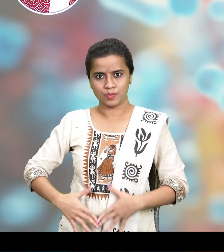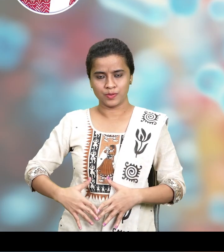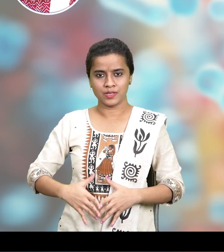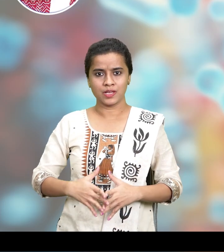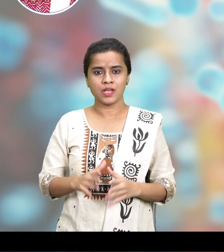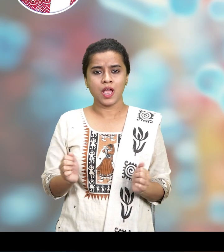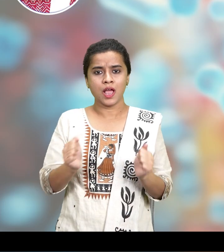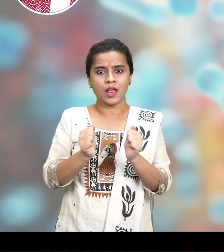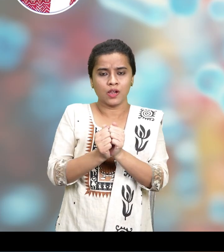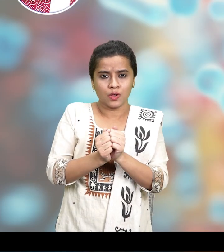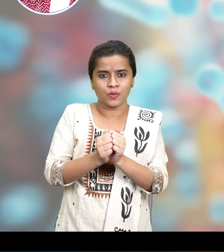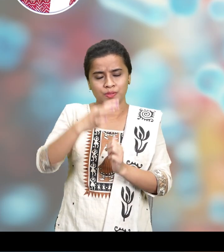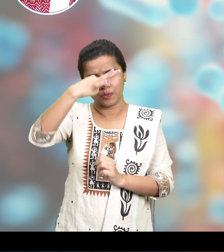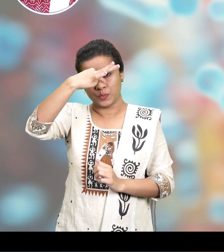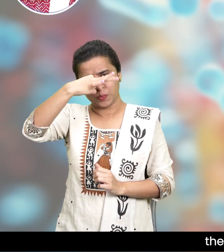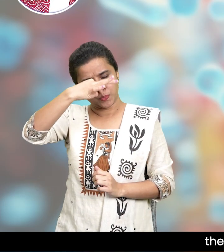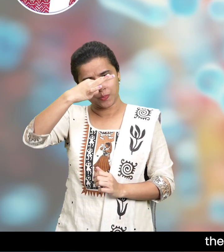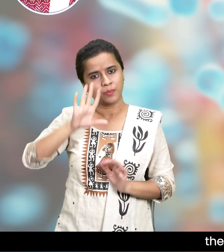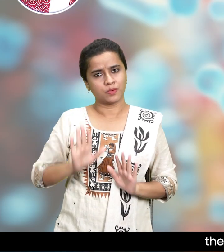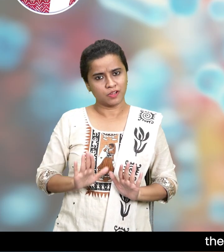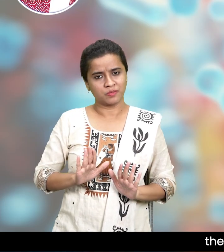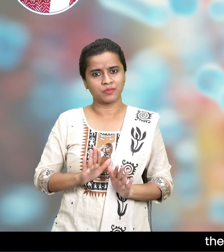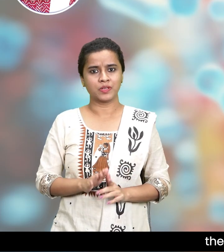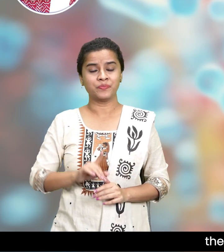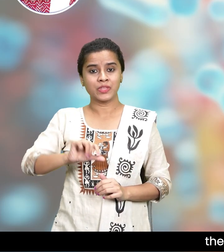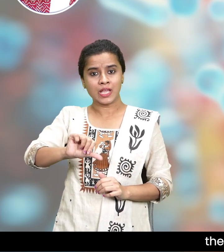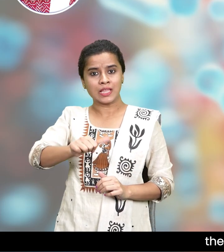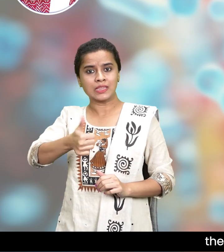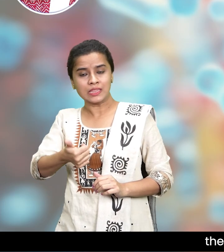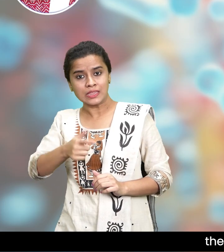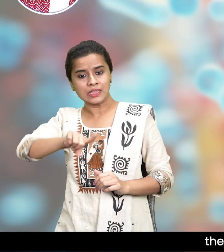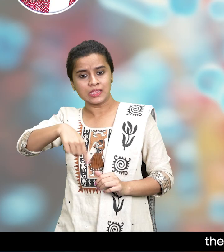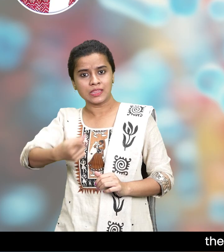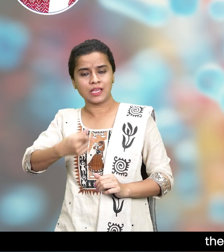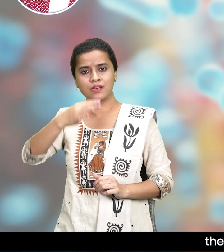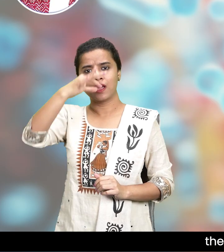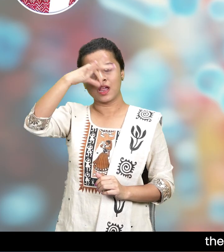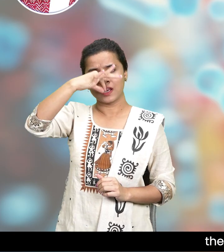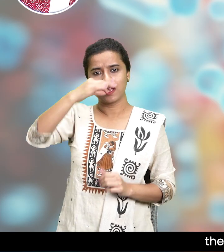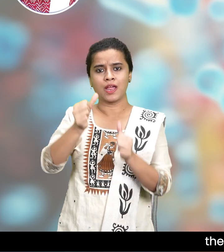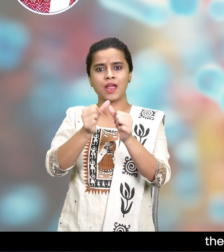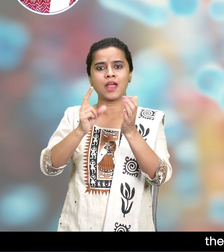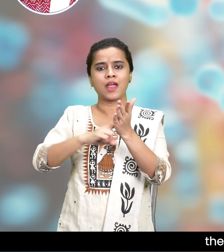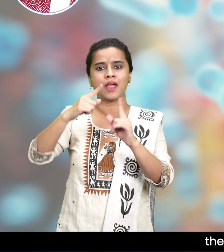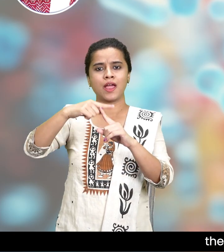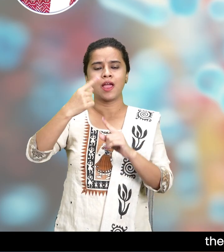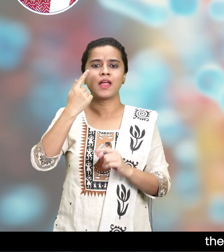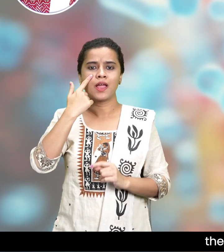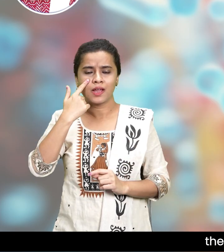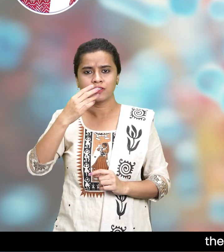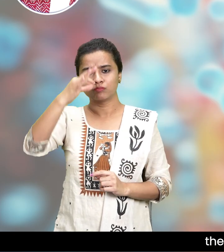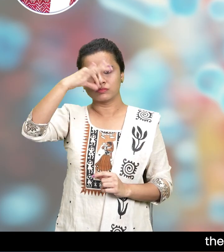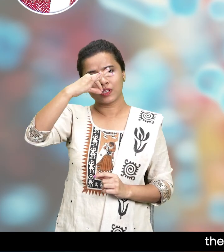along with the viral cold than taking antibiotics will help.